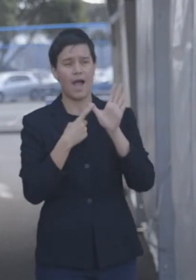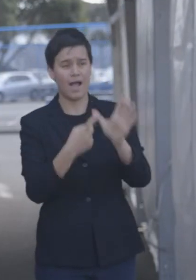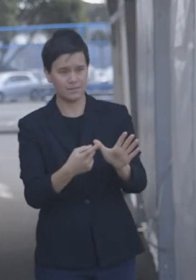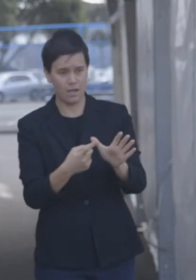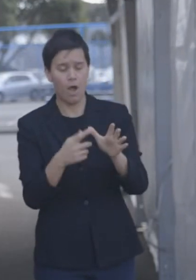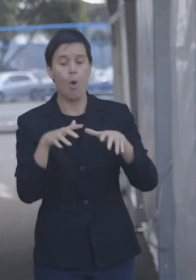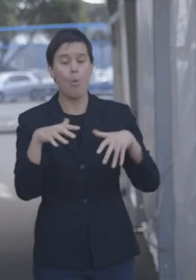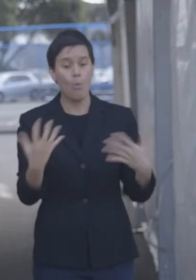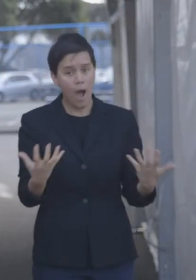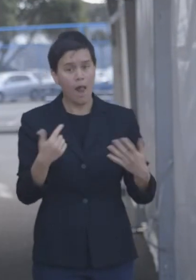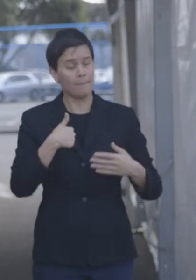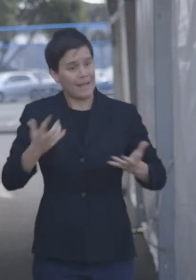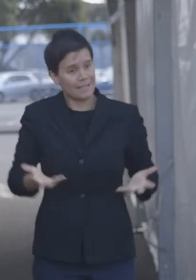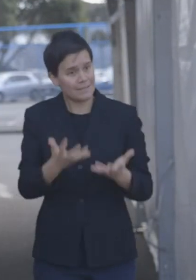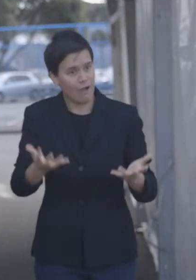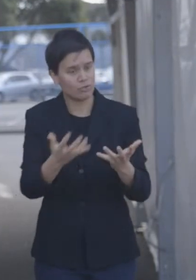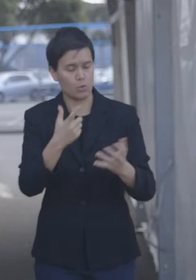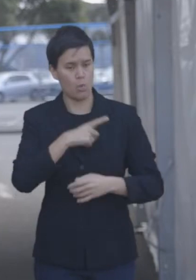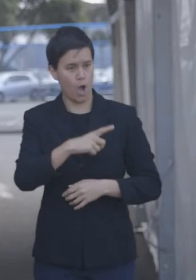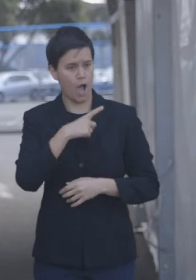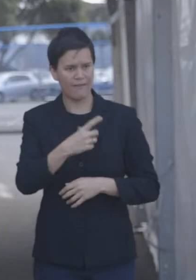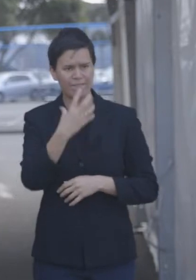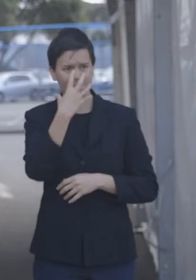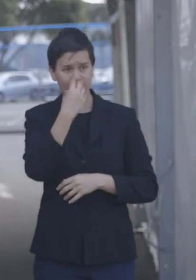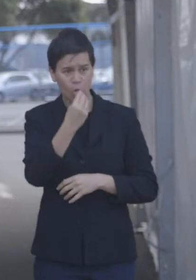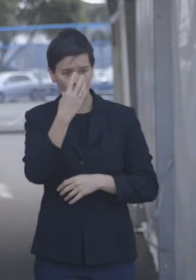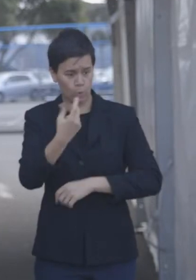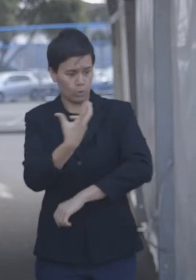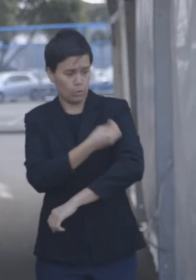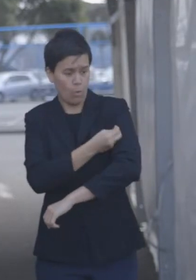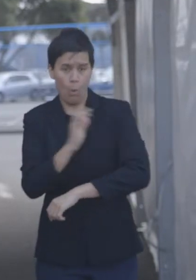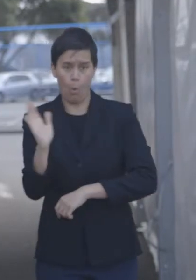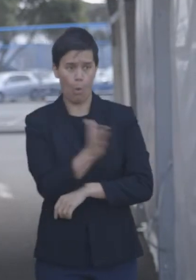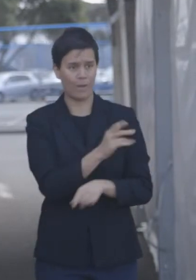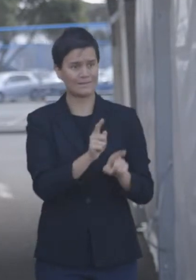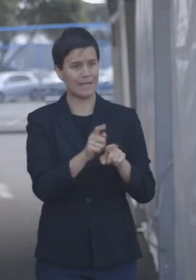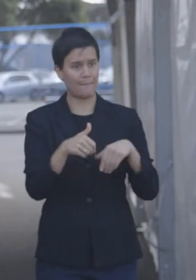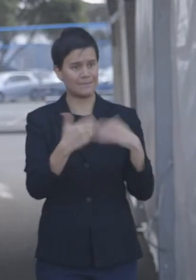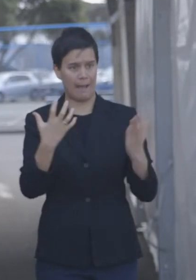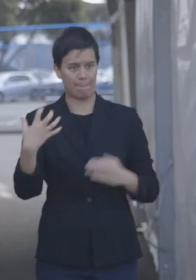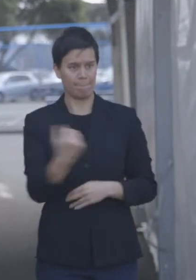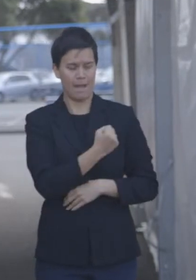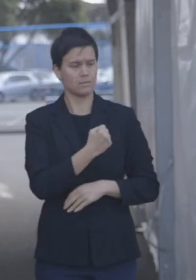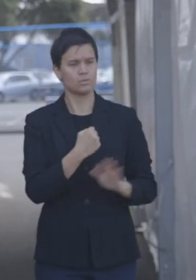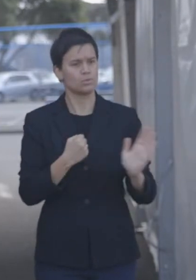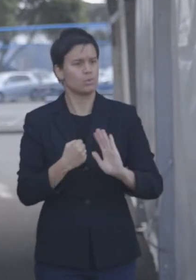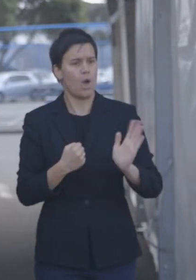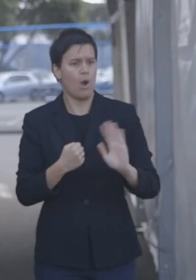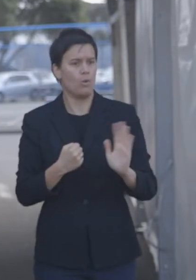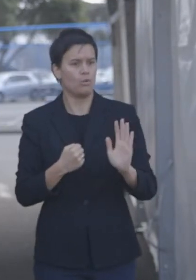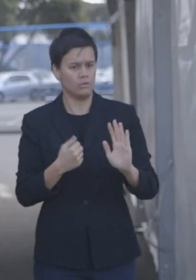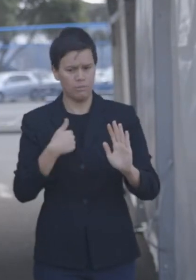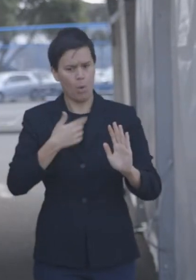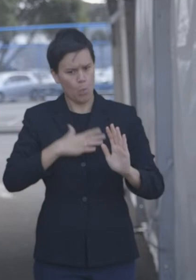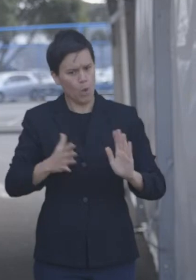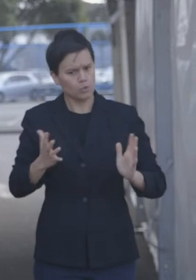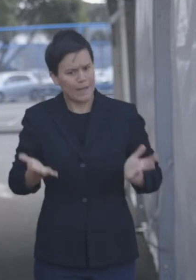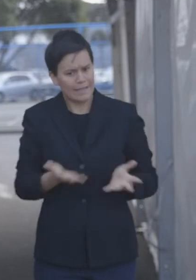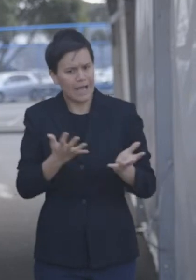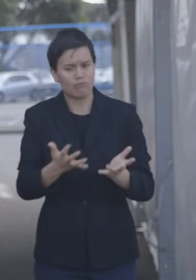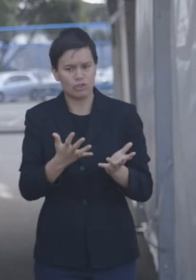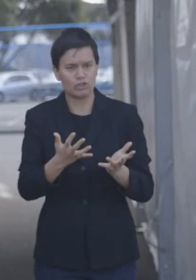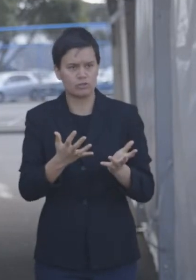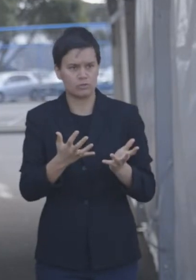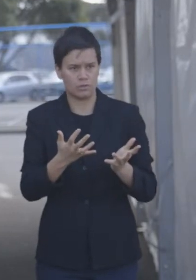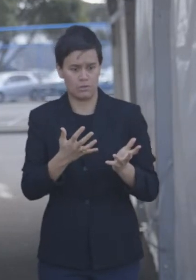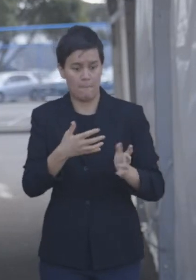on the same day. I wanted to be consistent about the message. Yes, we knew there were some distribution issues, but we were also working carefully with